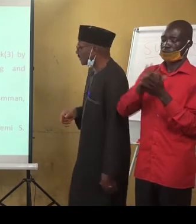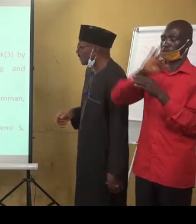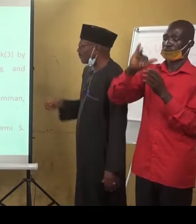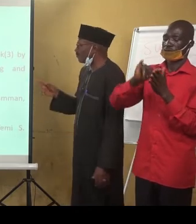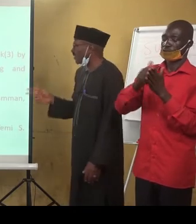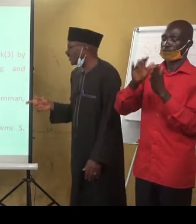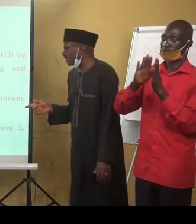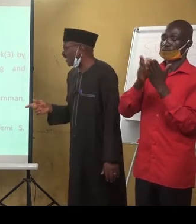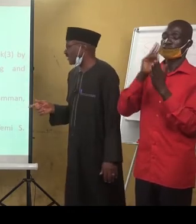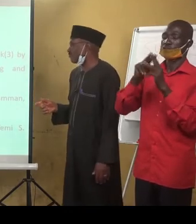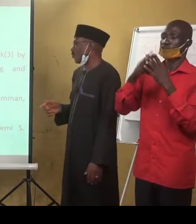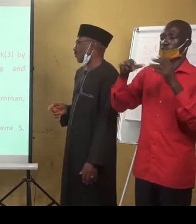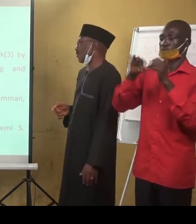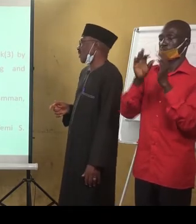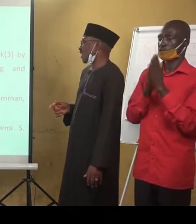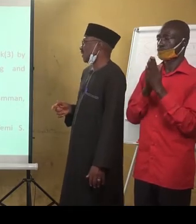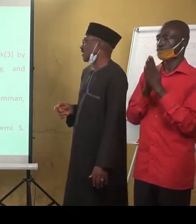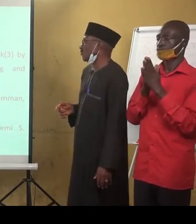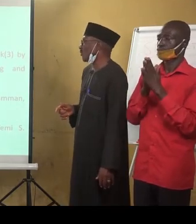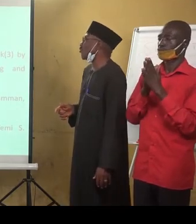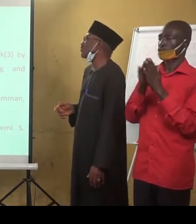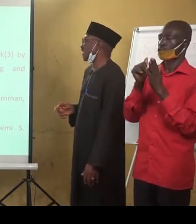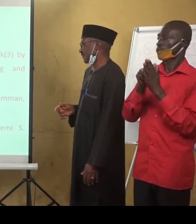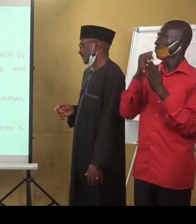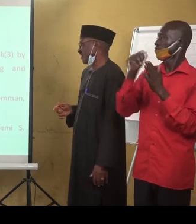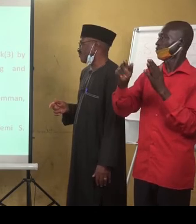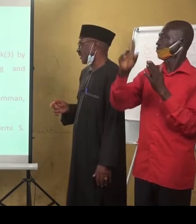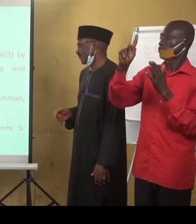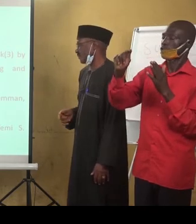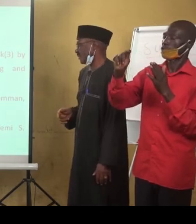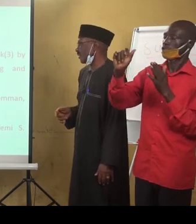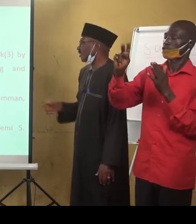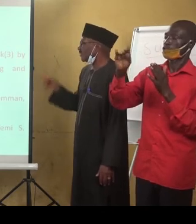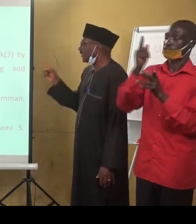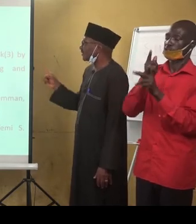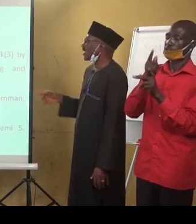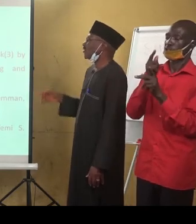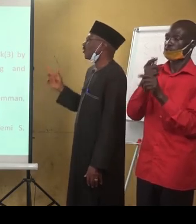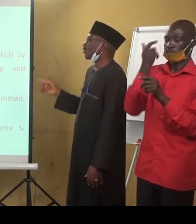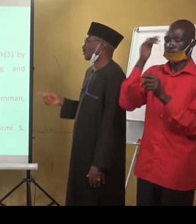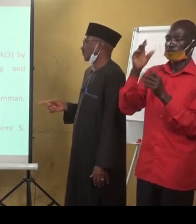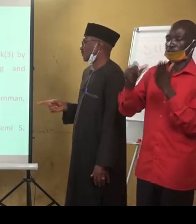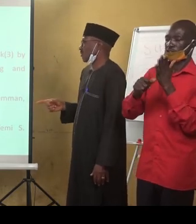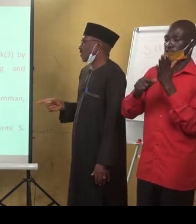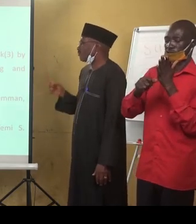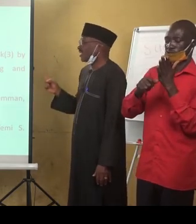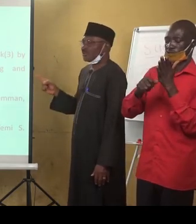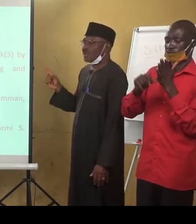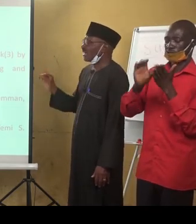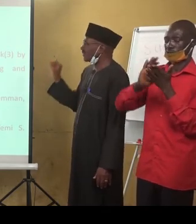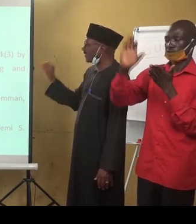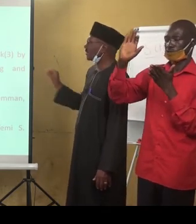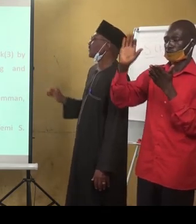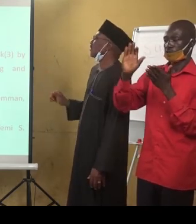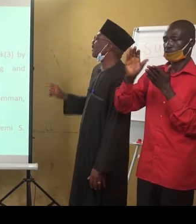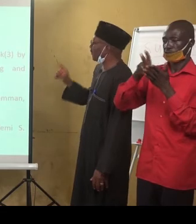and Mrs. Esakpo and Eno Ibian. These are the authors. Please look